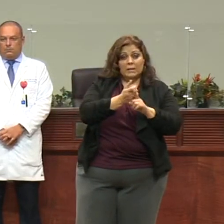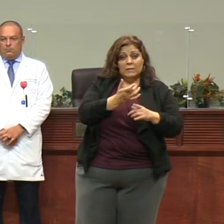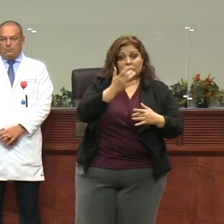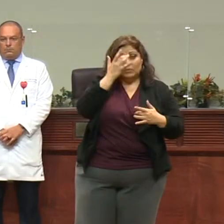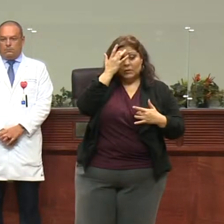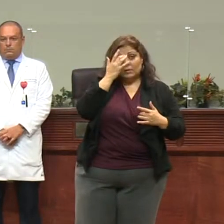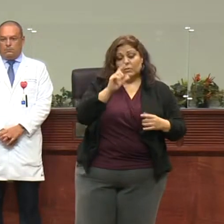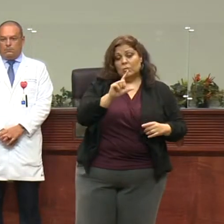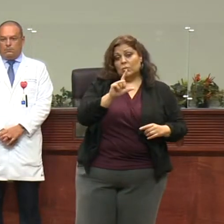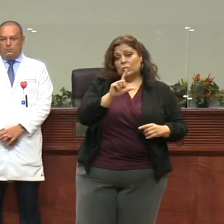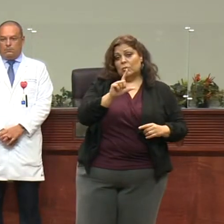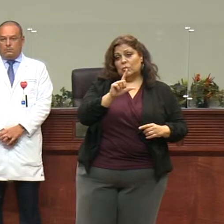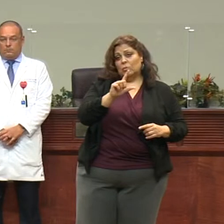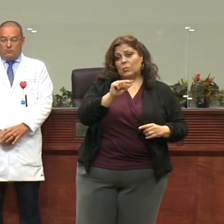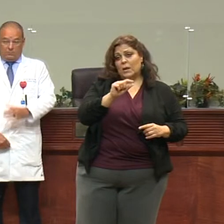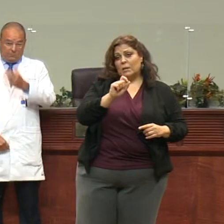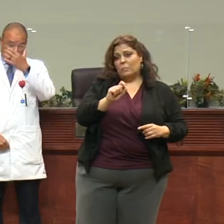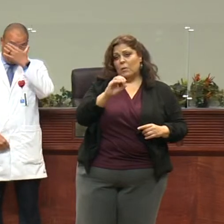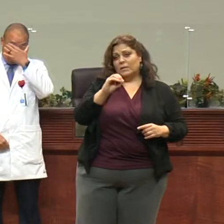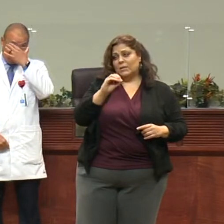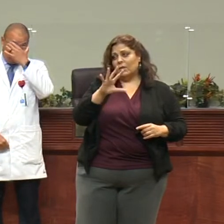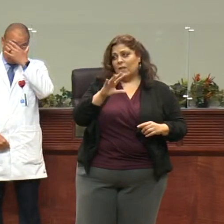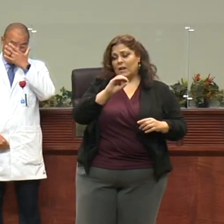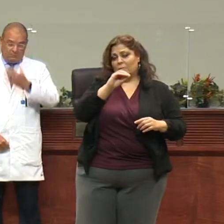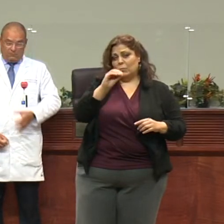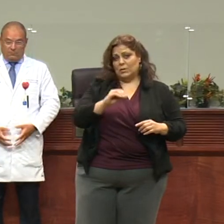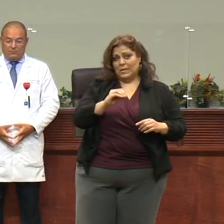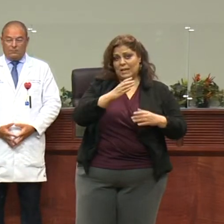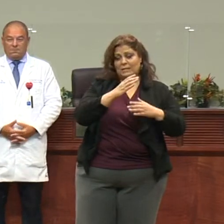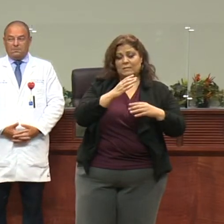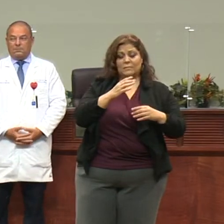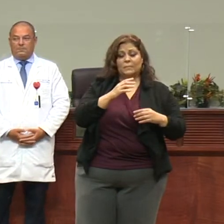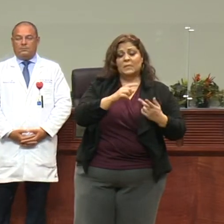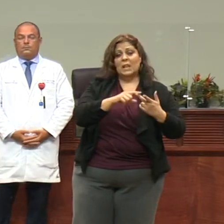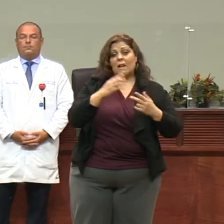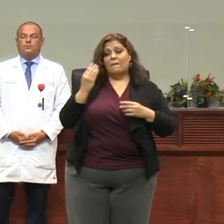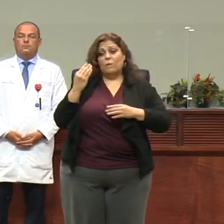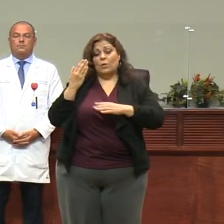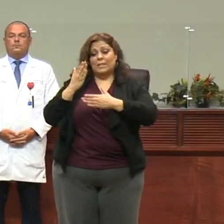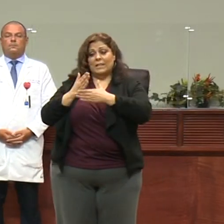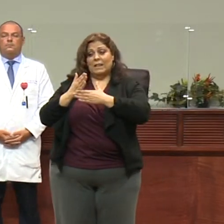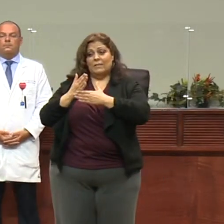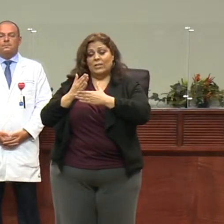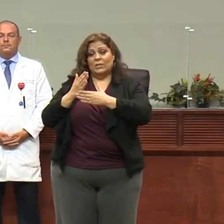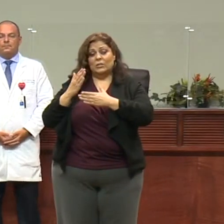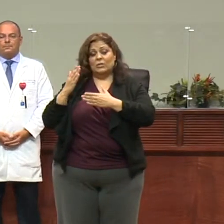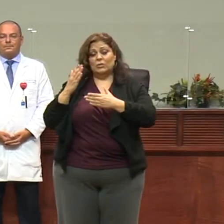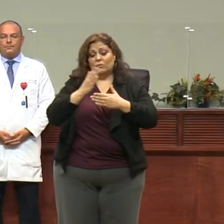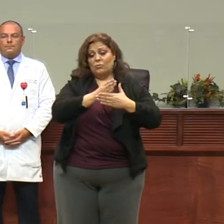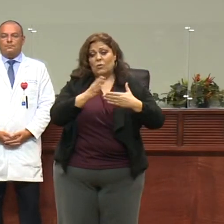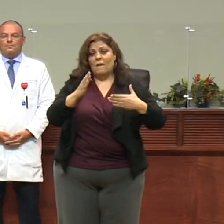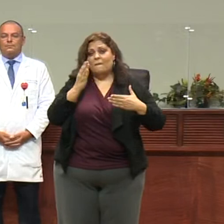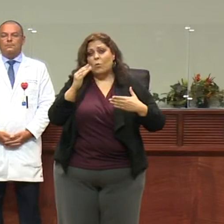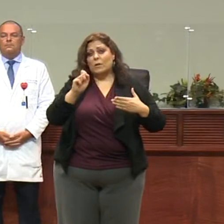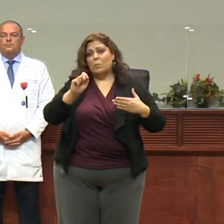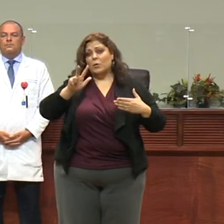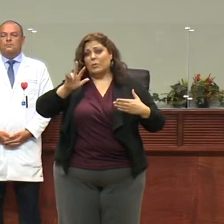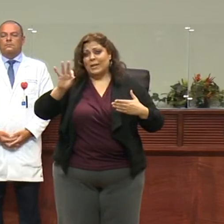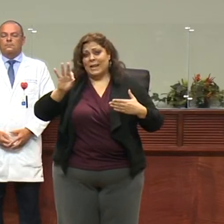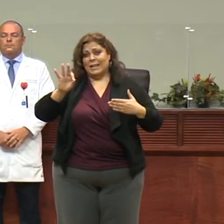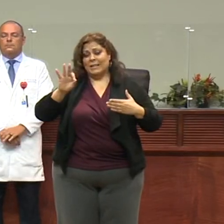20.05%. And our 14-day average is at 14.39. The day before